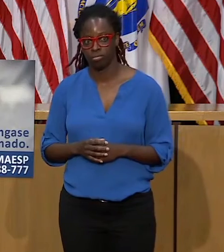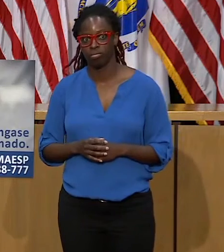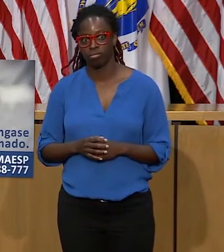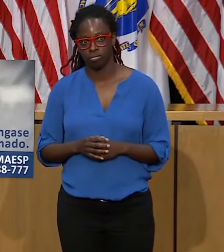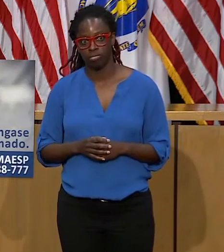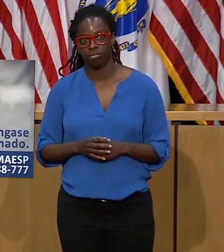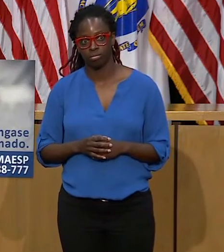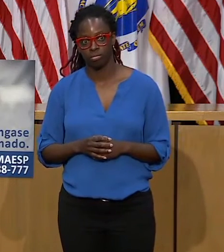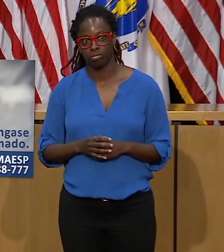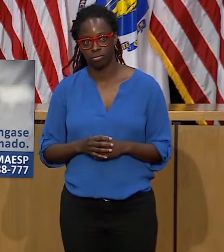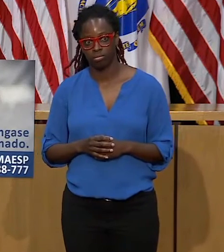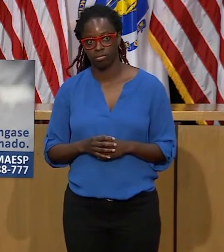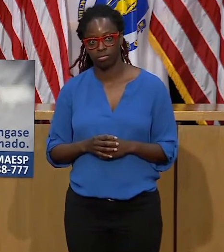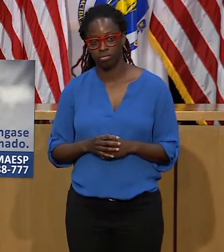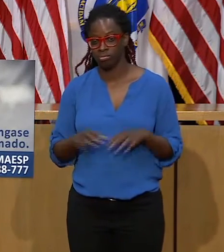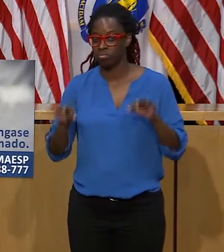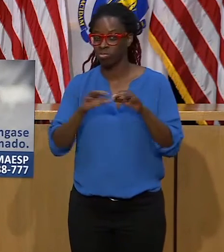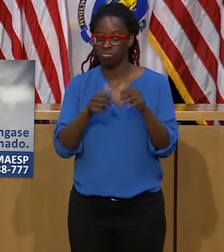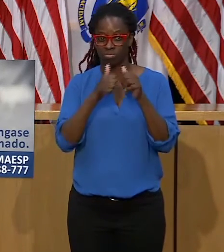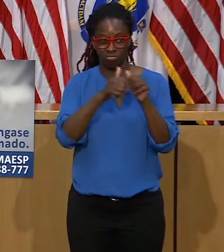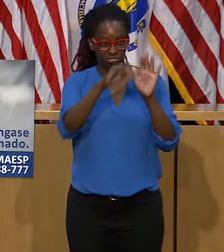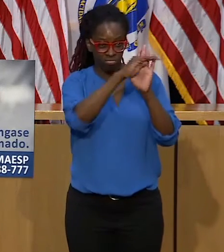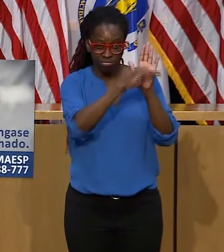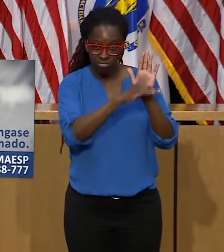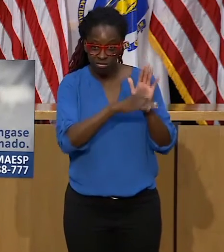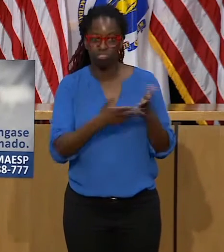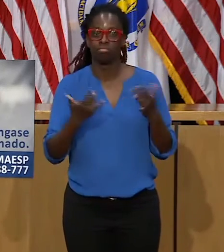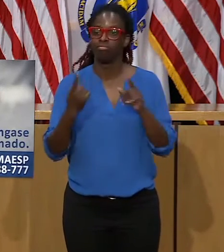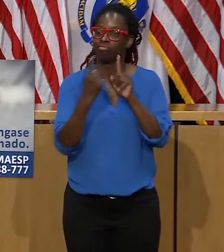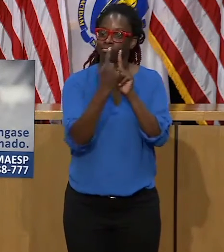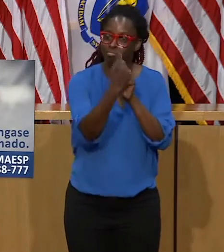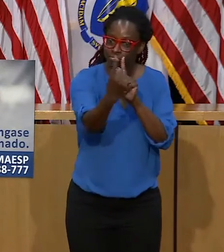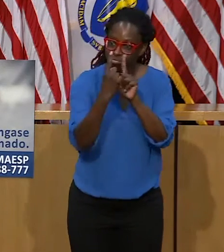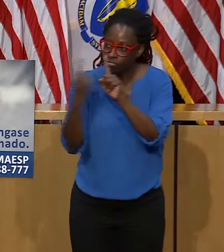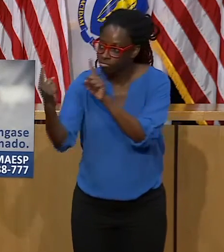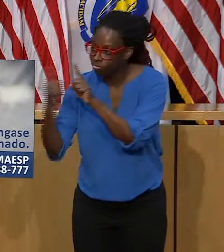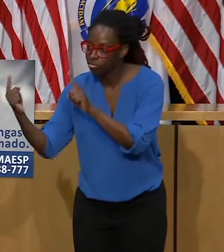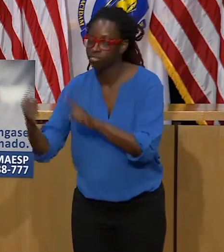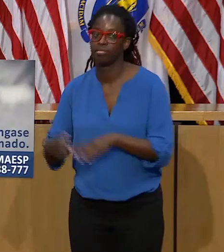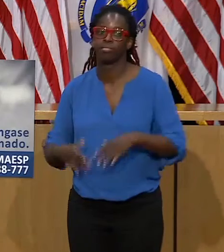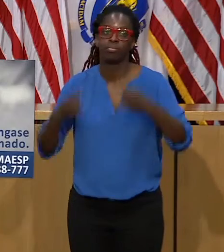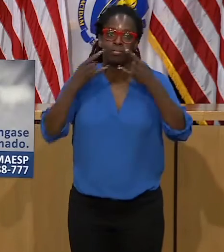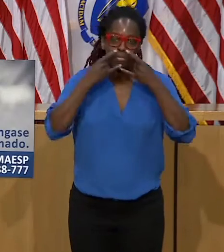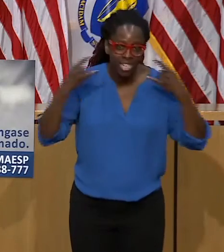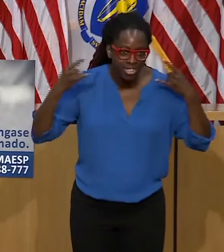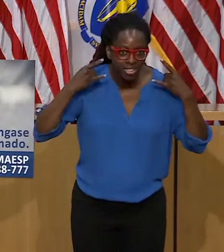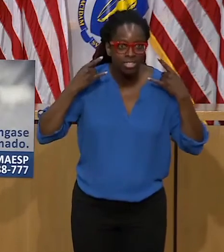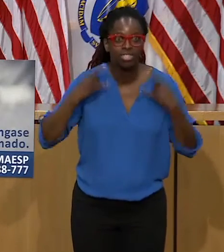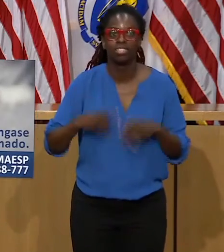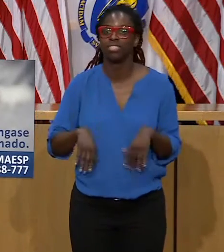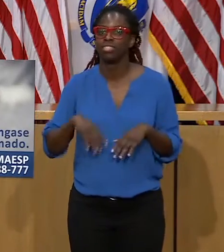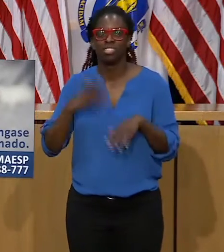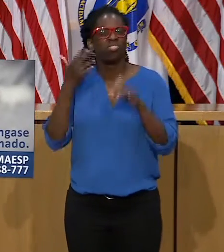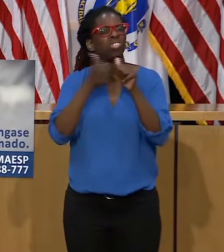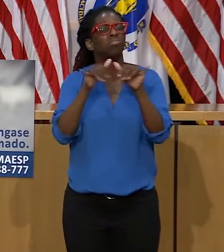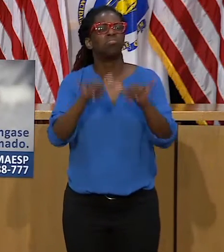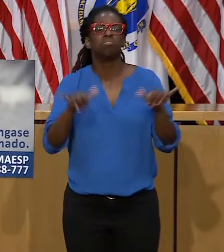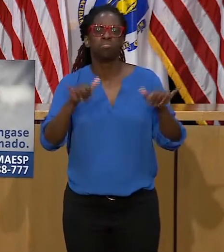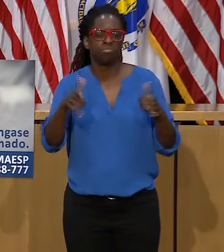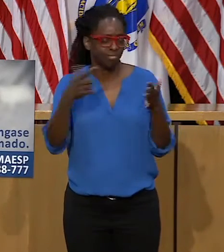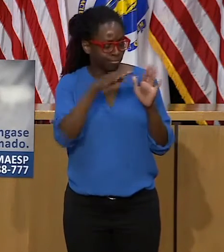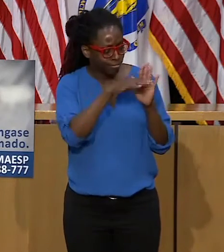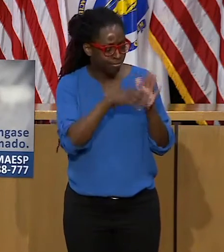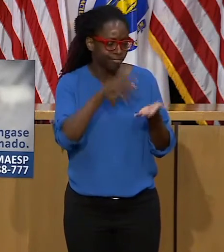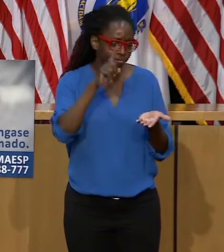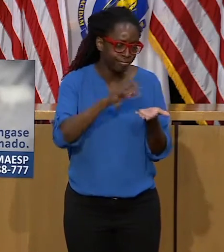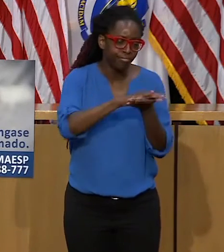physical distancing measures as well as the use of face coverings. The guidance set forth will also be reassessed, both as